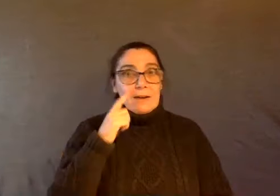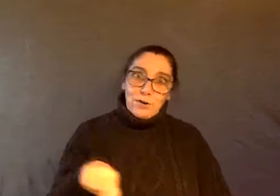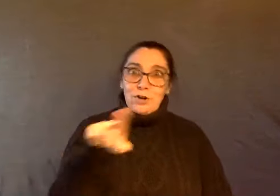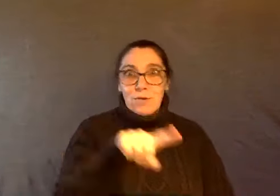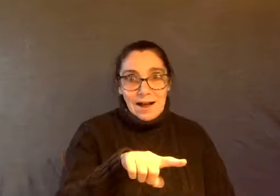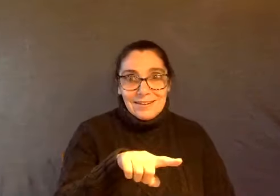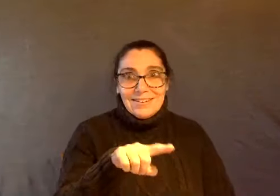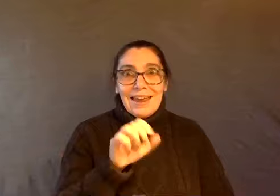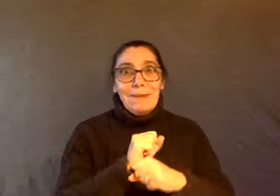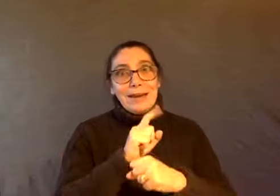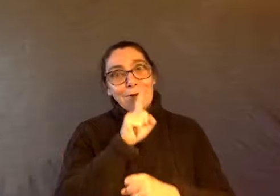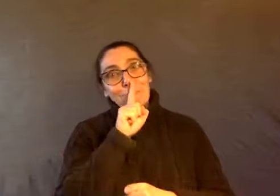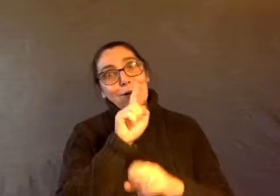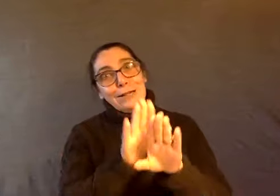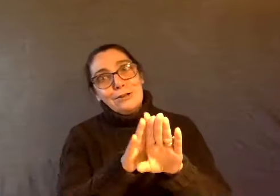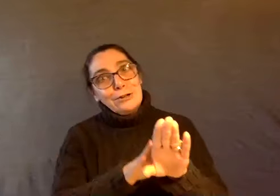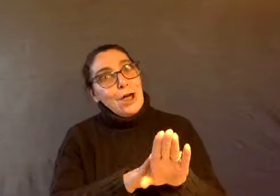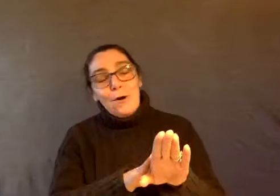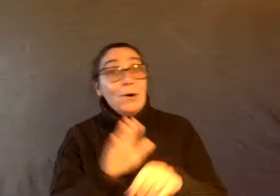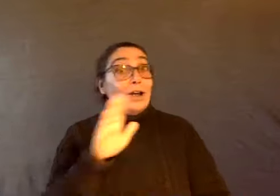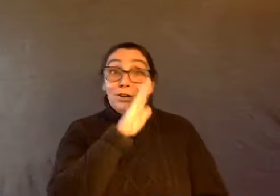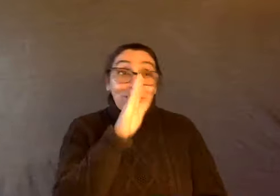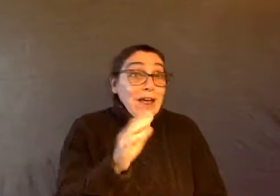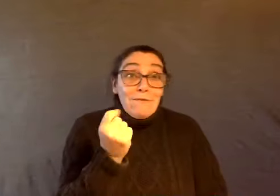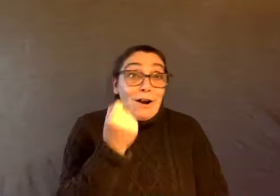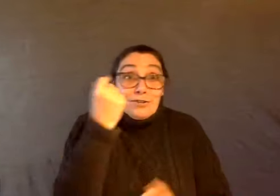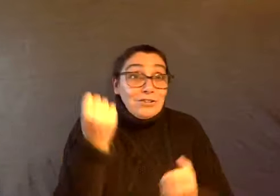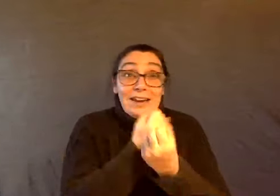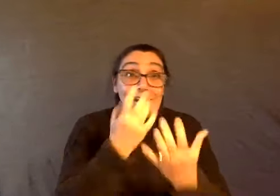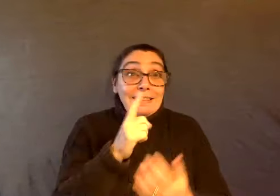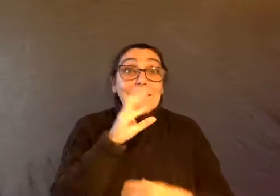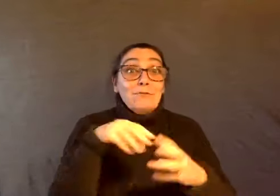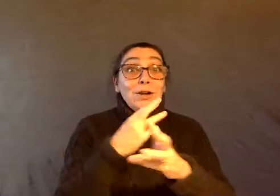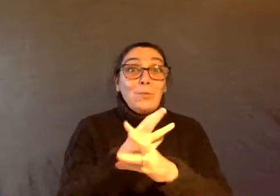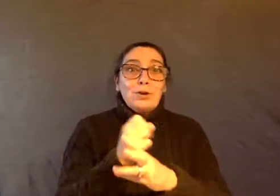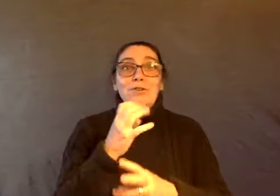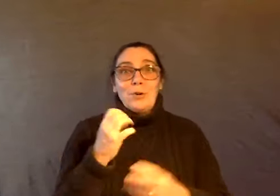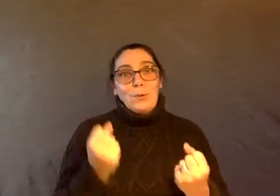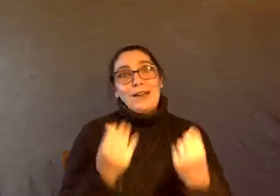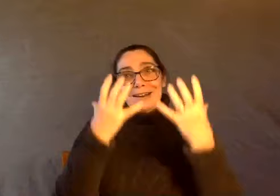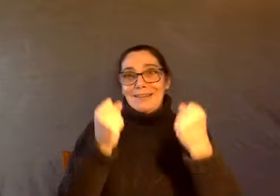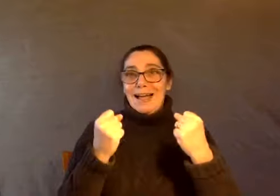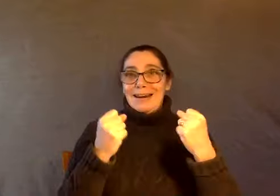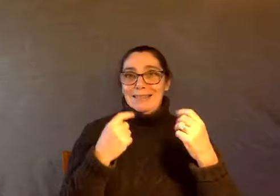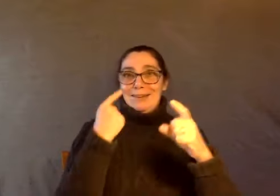for you guys and make it really slow, you'll never understand anything in the real world. So we're going to sign at the